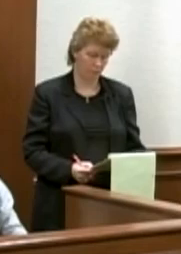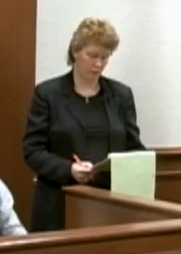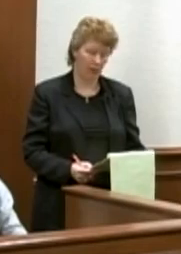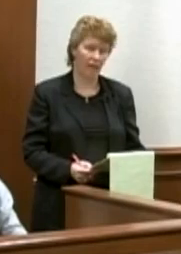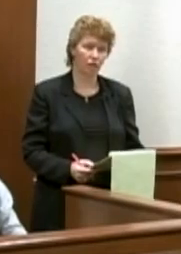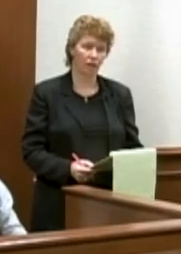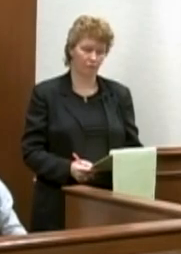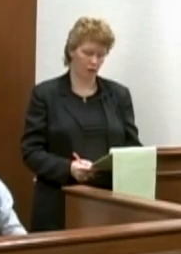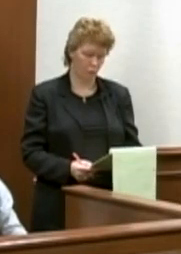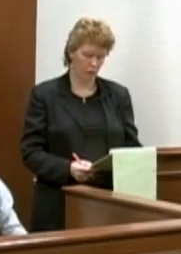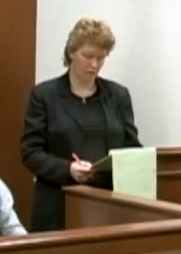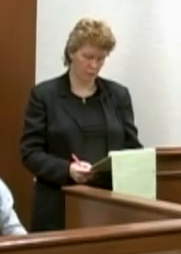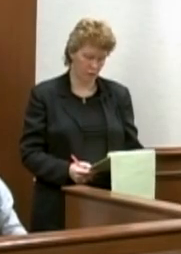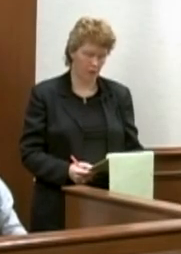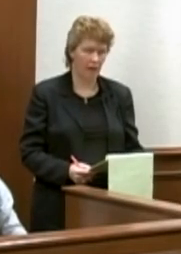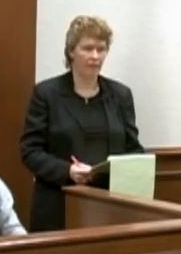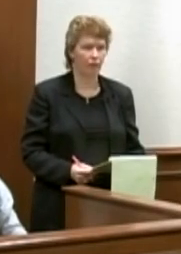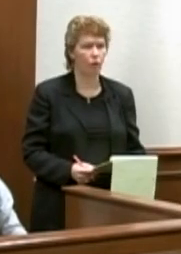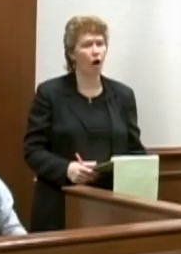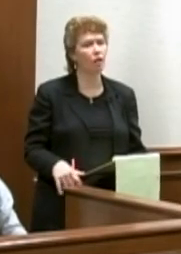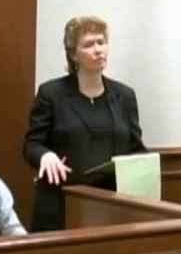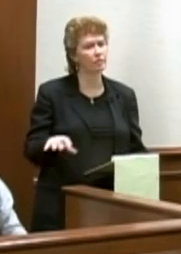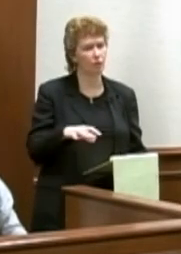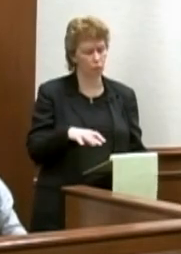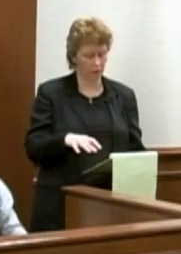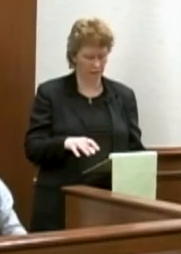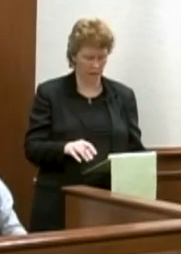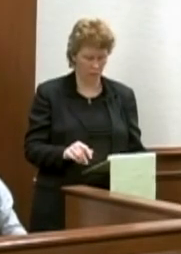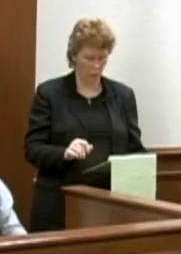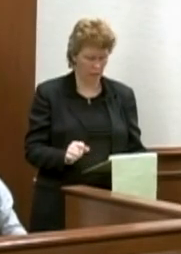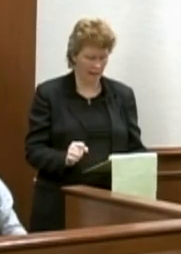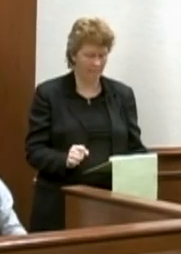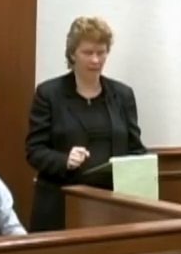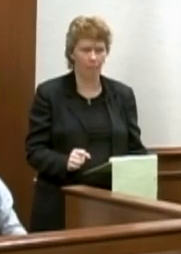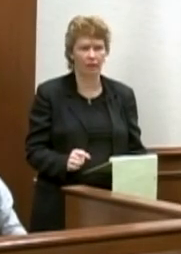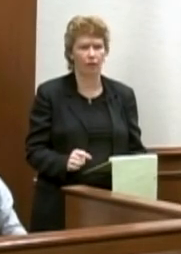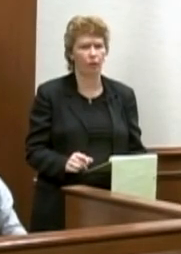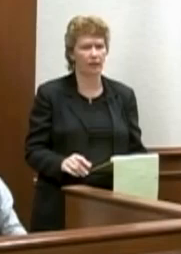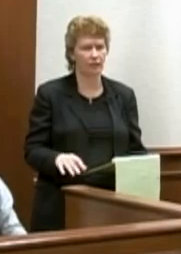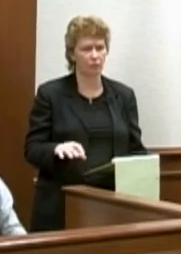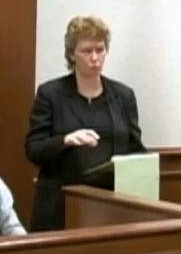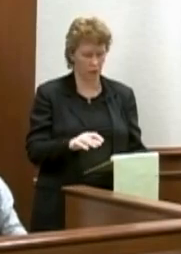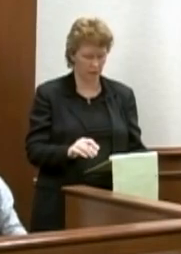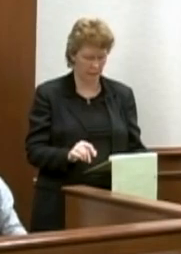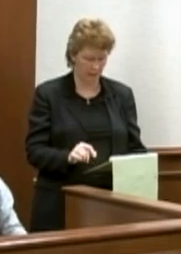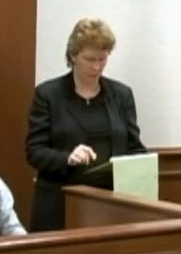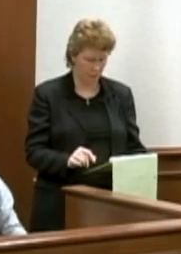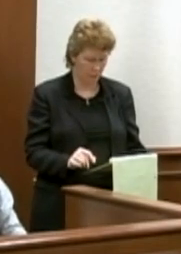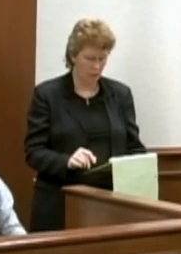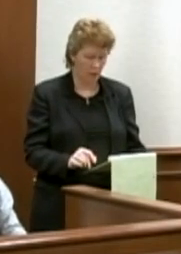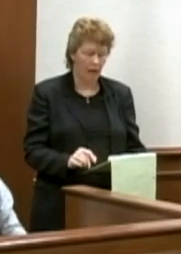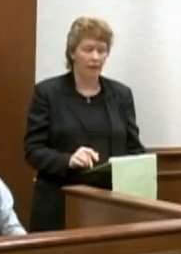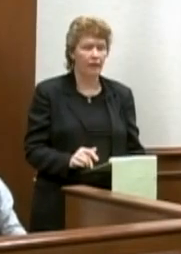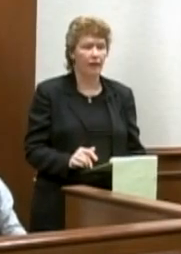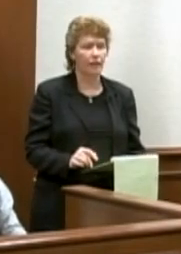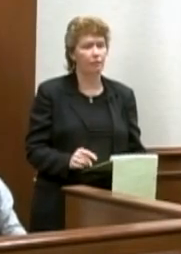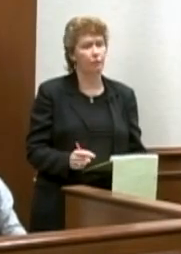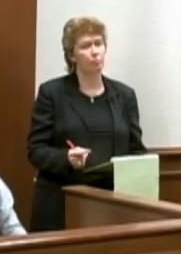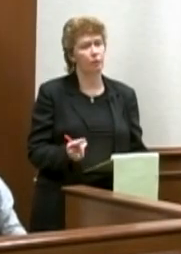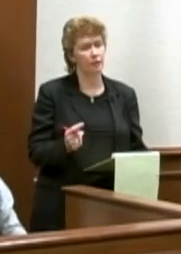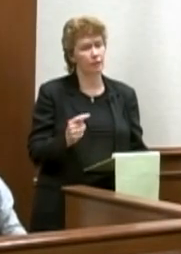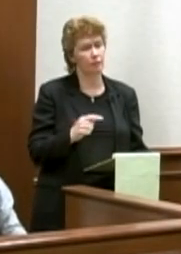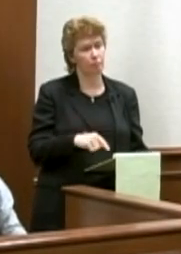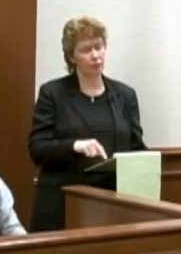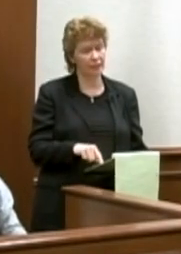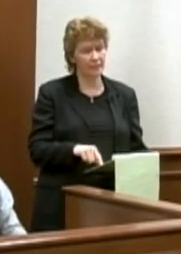the Ashgate farm away from her, and that all of us that worked there were like family and we needed to work together. And that if